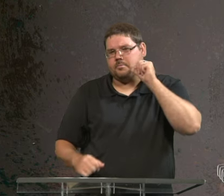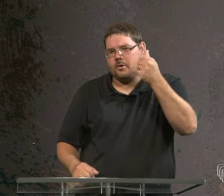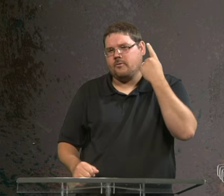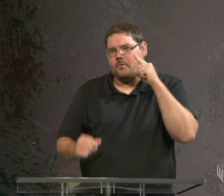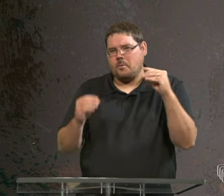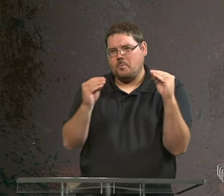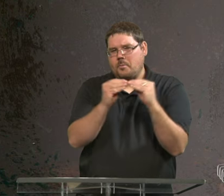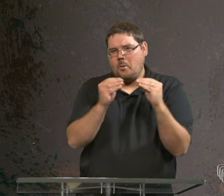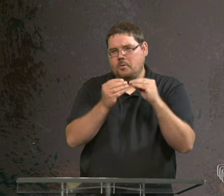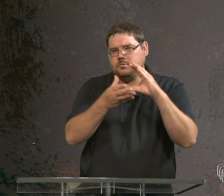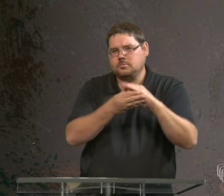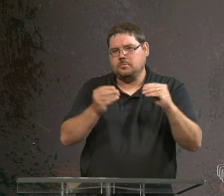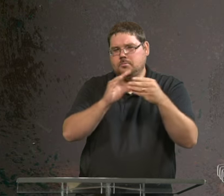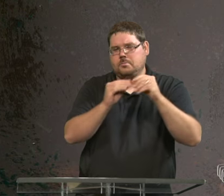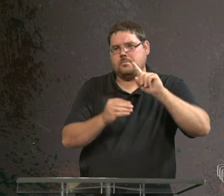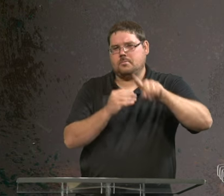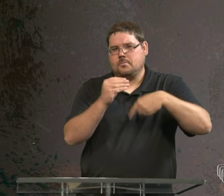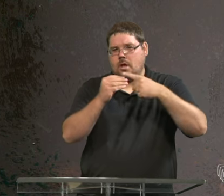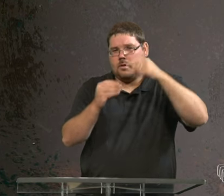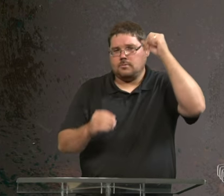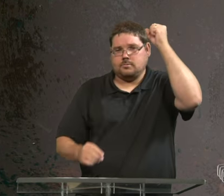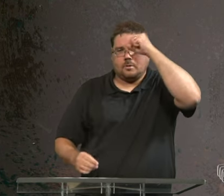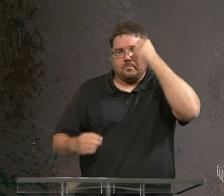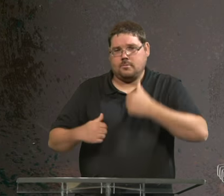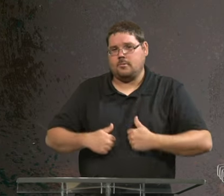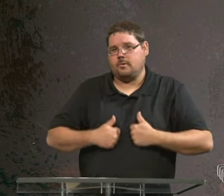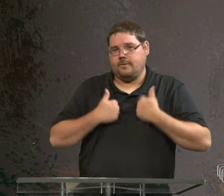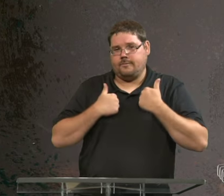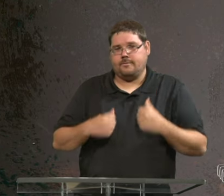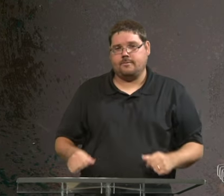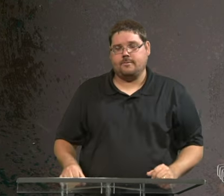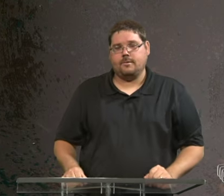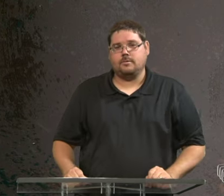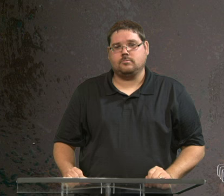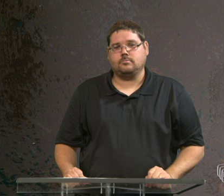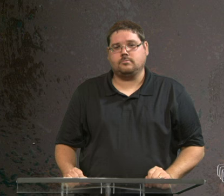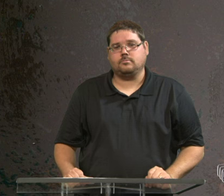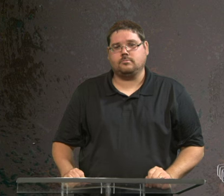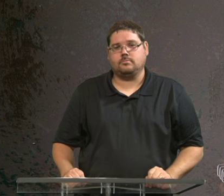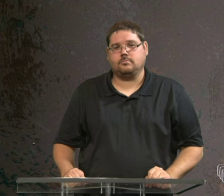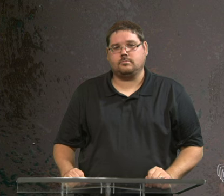decisions. Come back tomorrow for more stories from King Solomon's life.